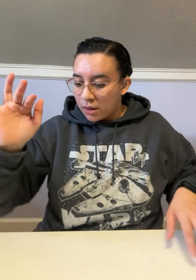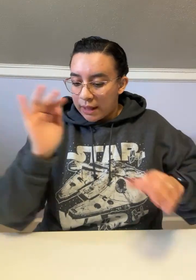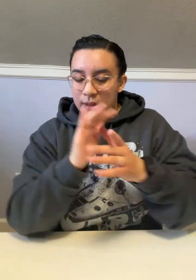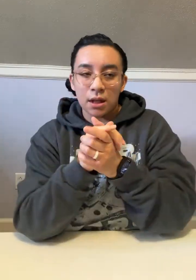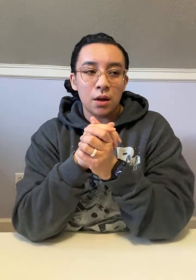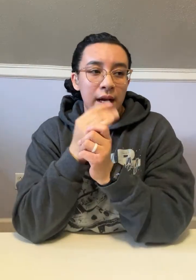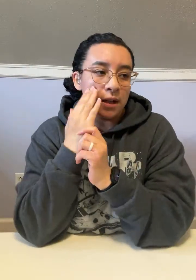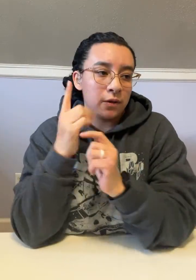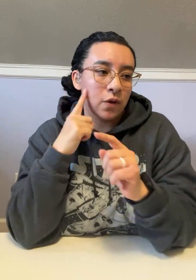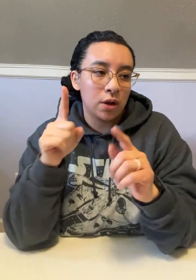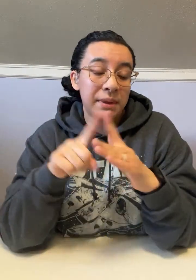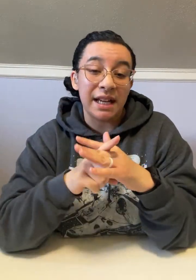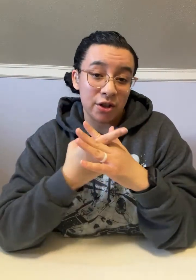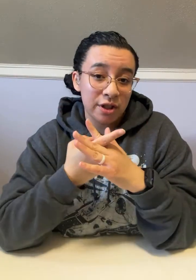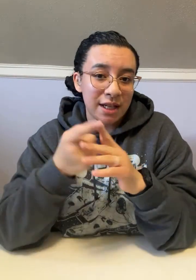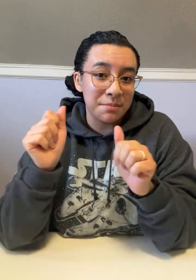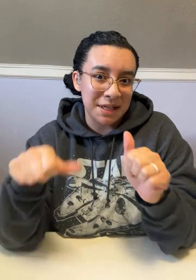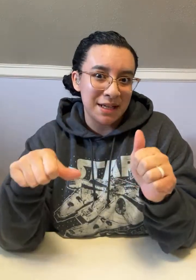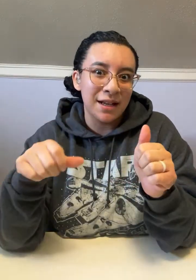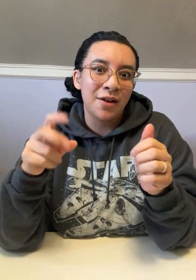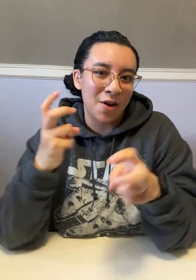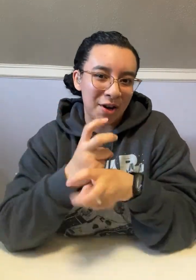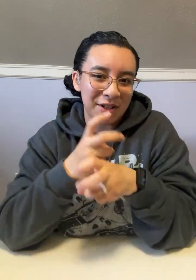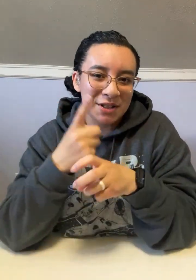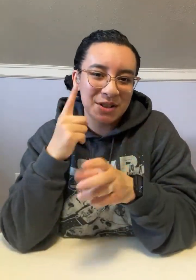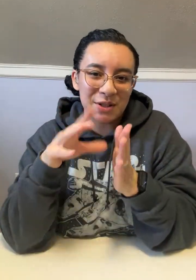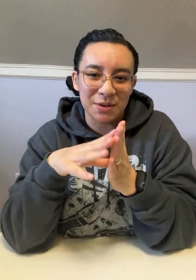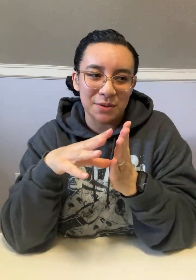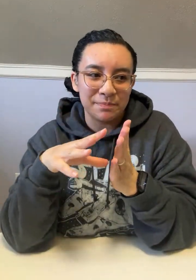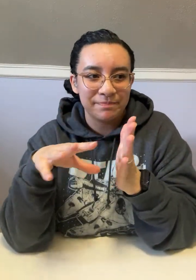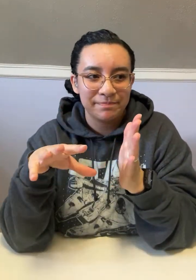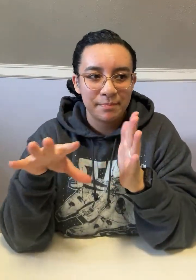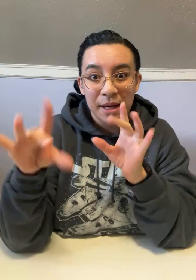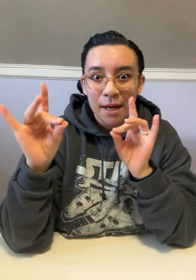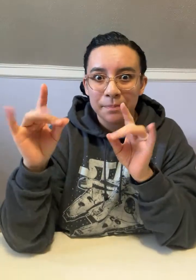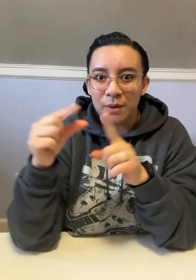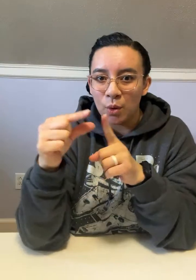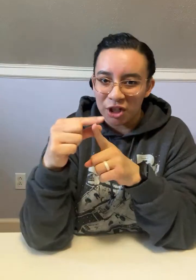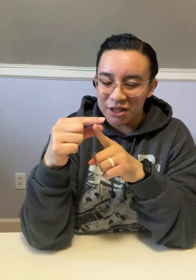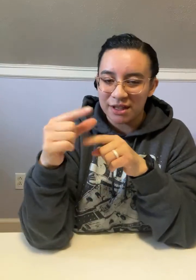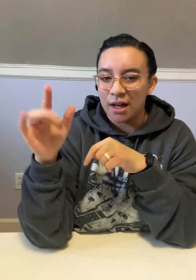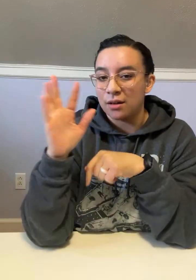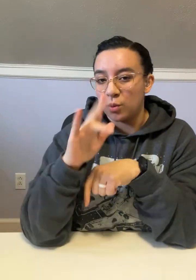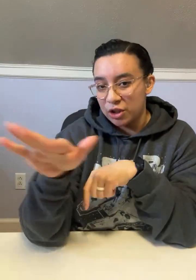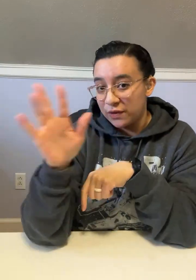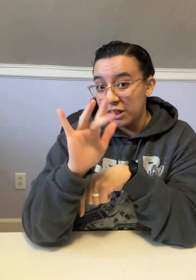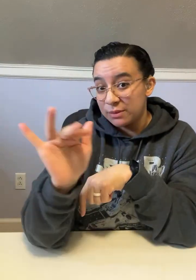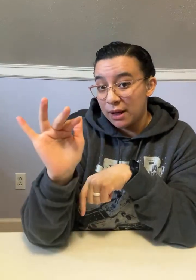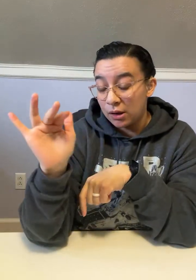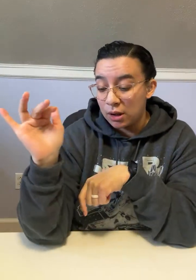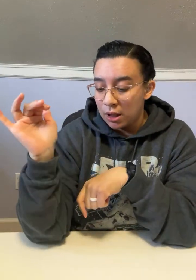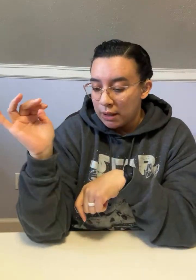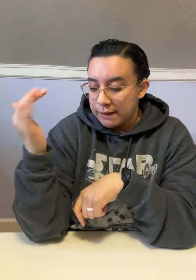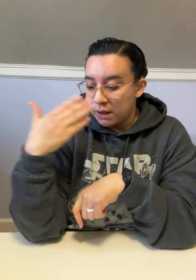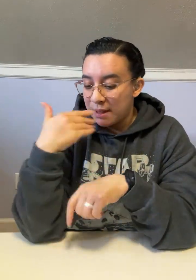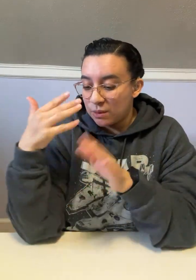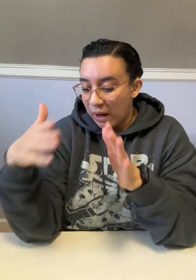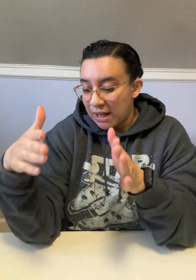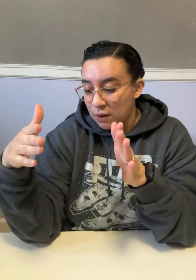Alright, so I know for beginners can be hard to pick up the words when you fingerspell. So the best way